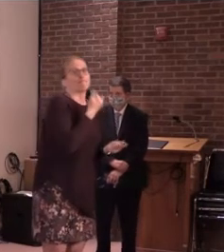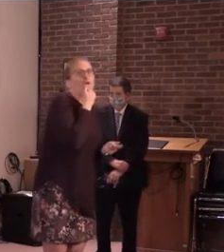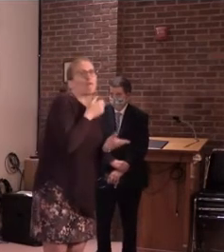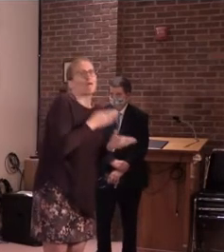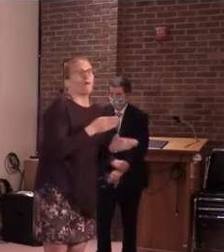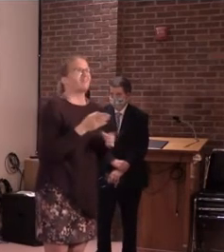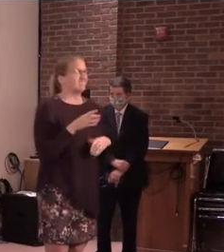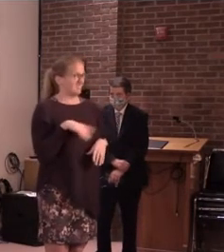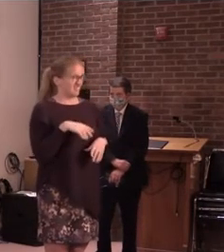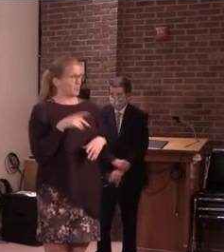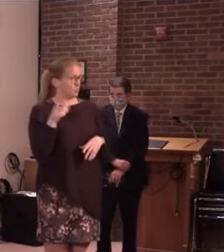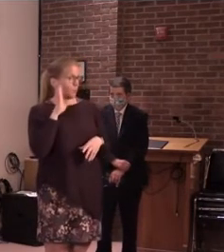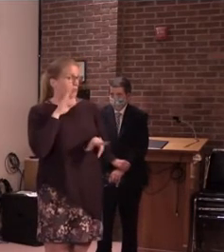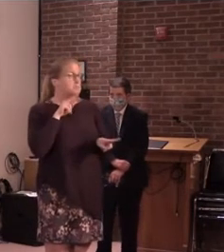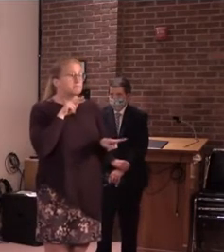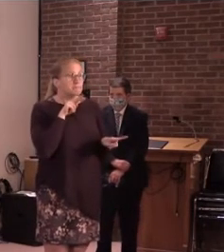door?